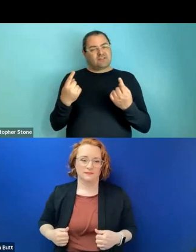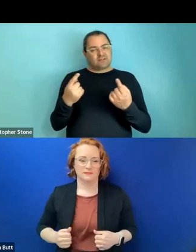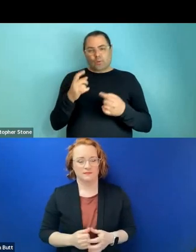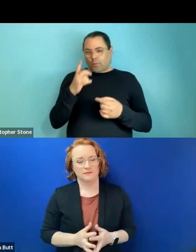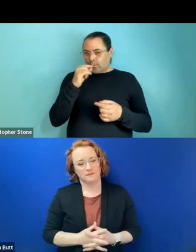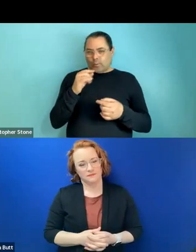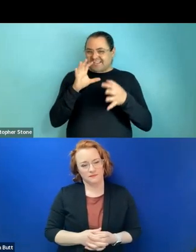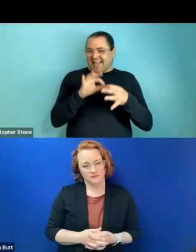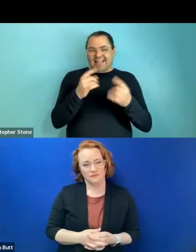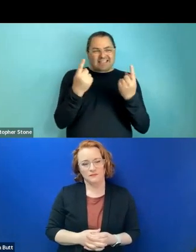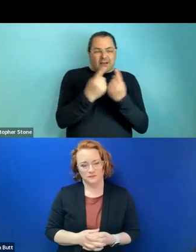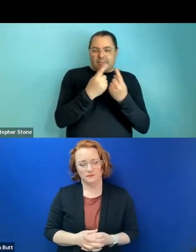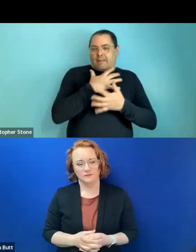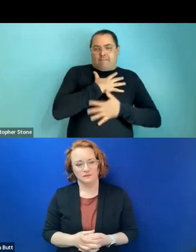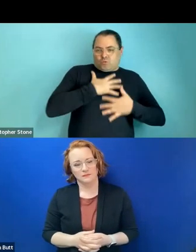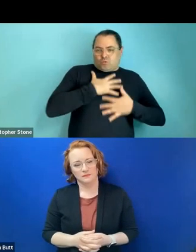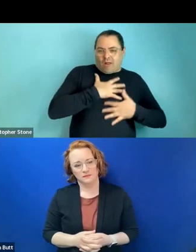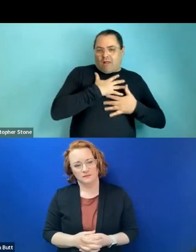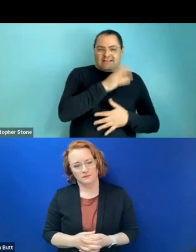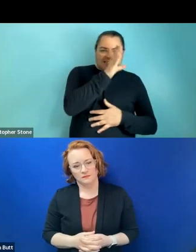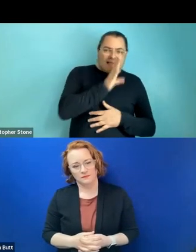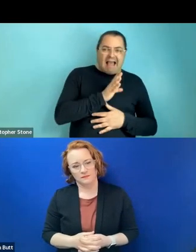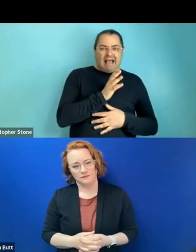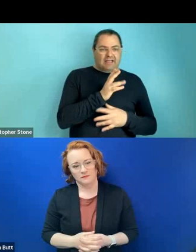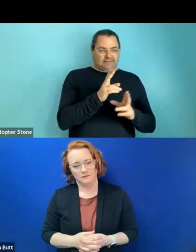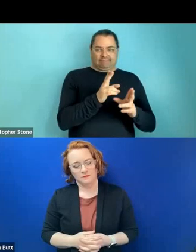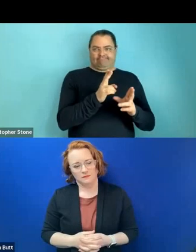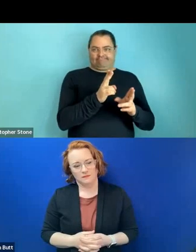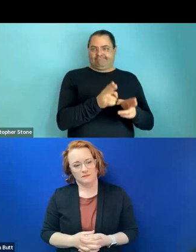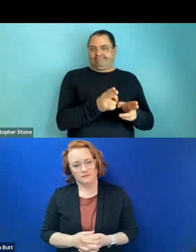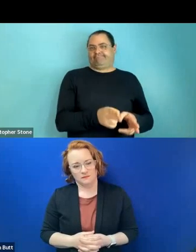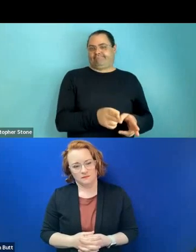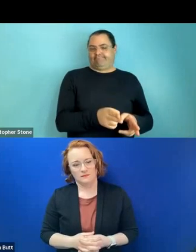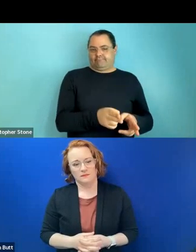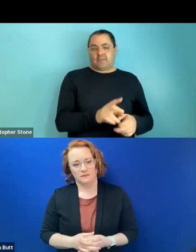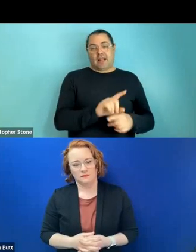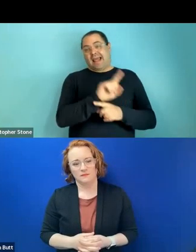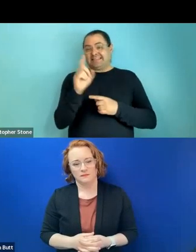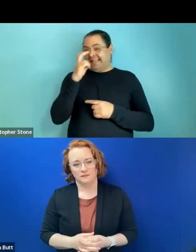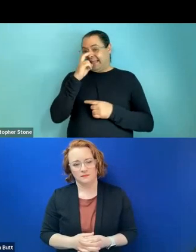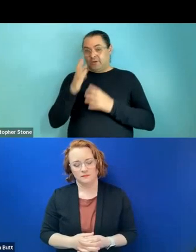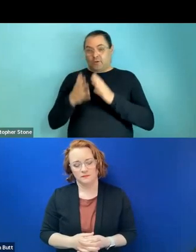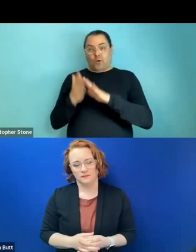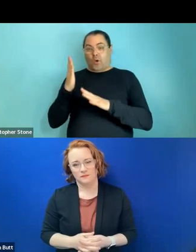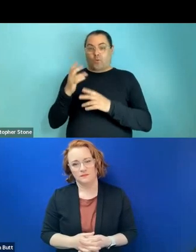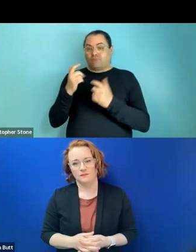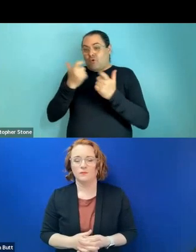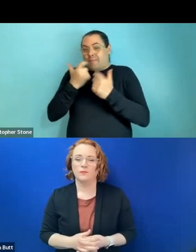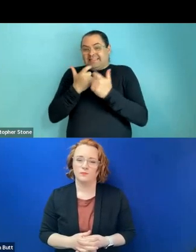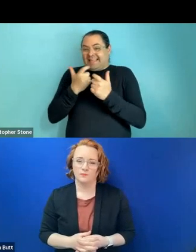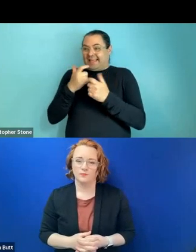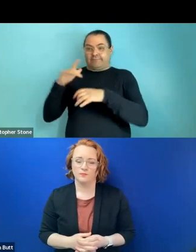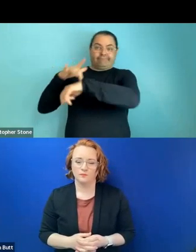with an incredibly emotional situation and sad situation like that, and then maybe later that evening you're interpreting a comedy show